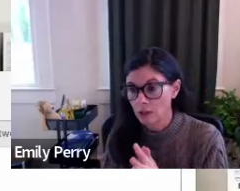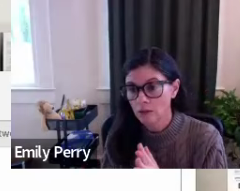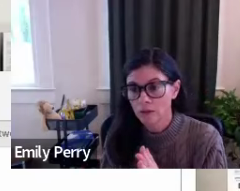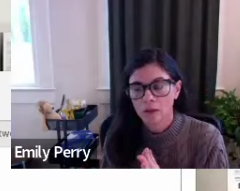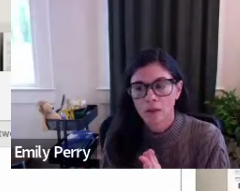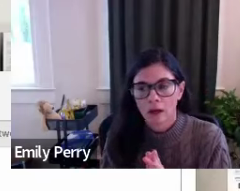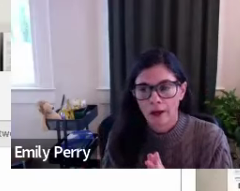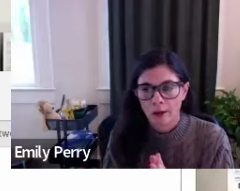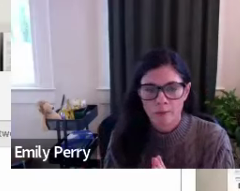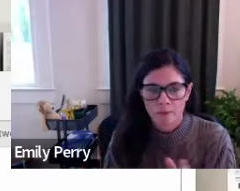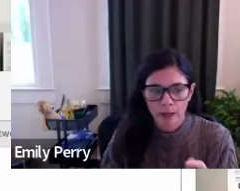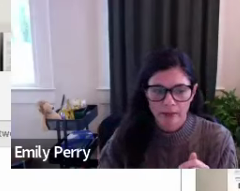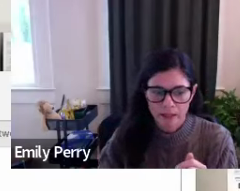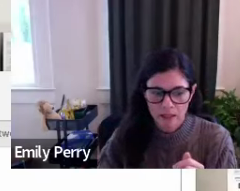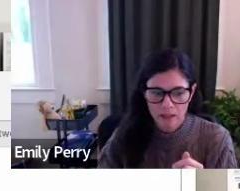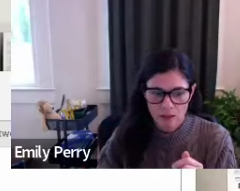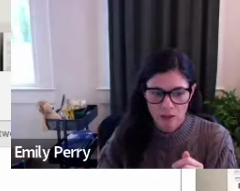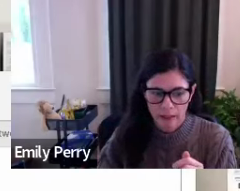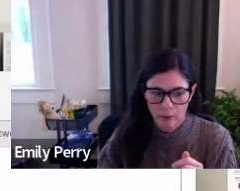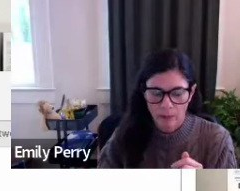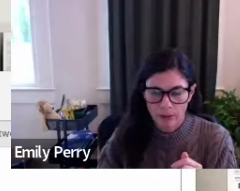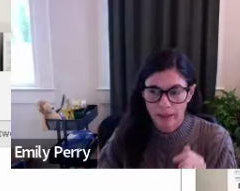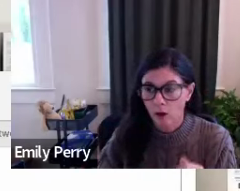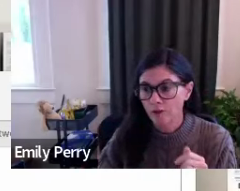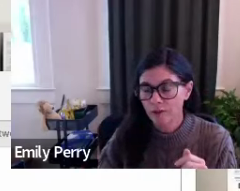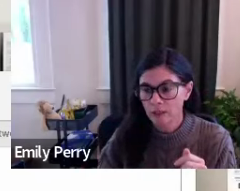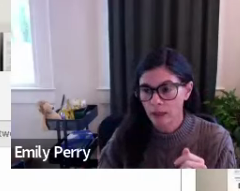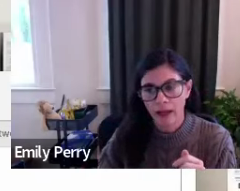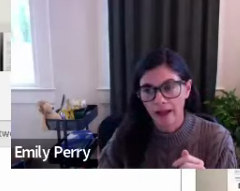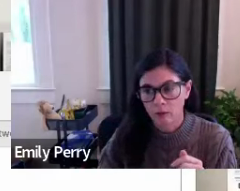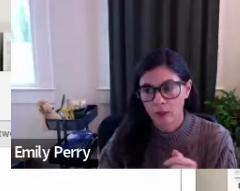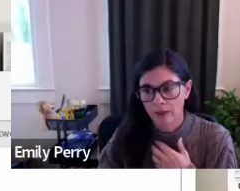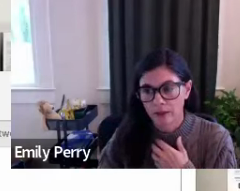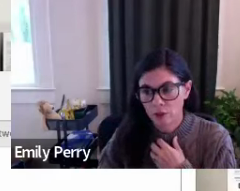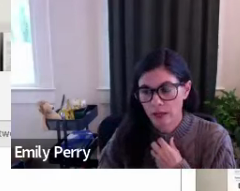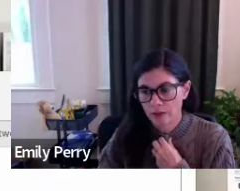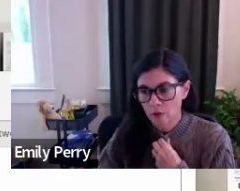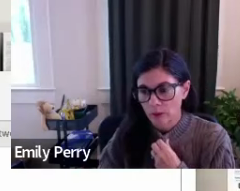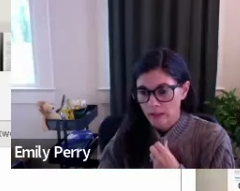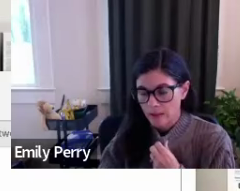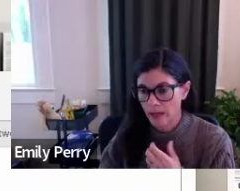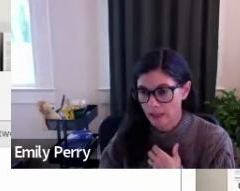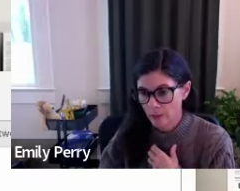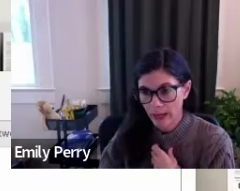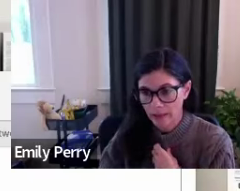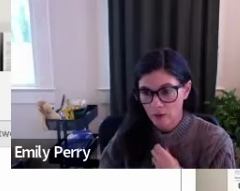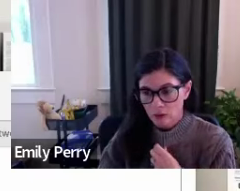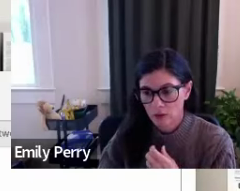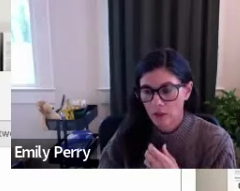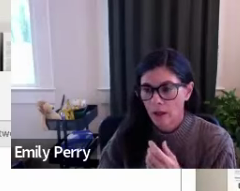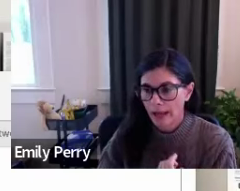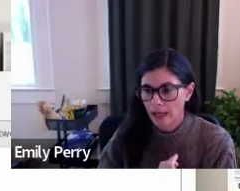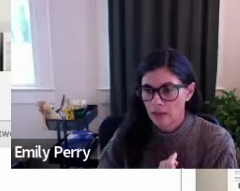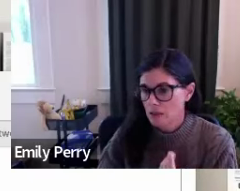State of the Union. But this is going to start getting populated hopefully Monday with the 2026 maintenance